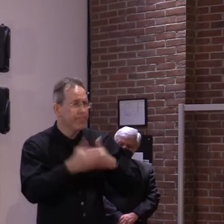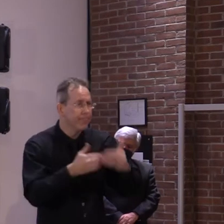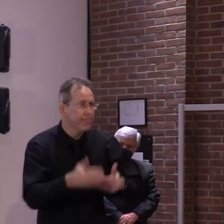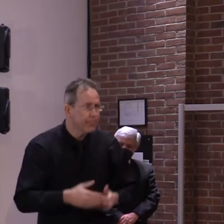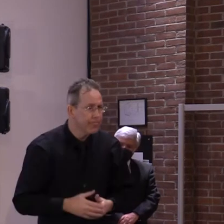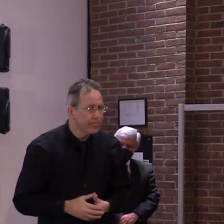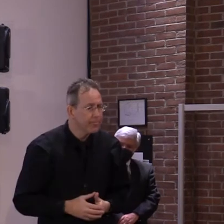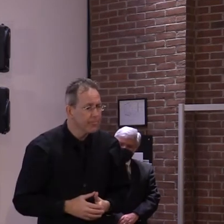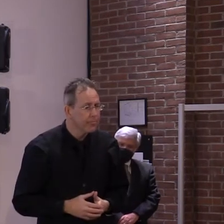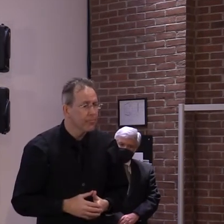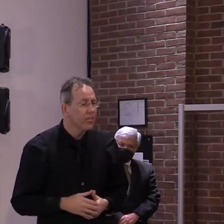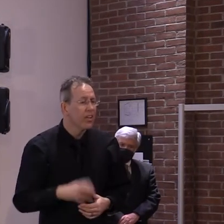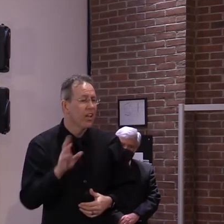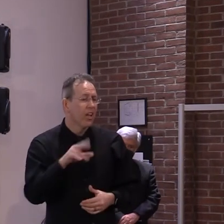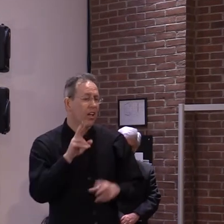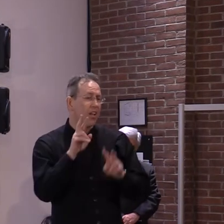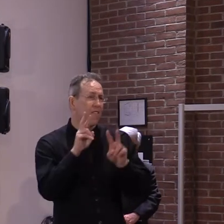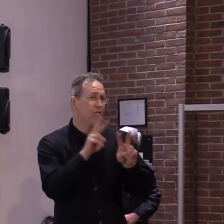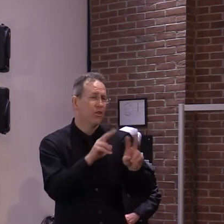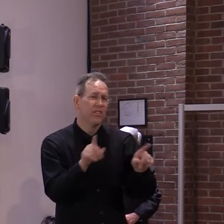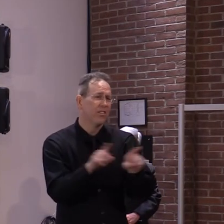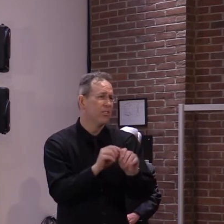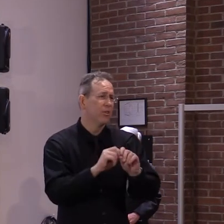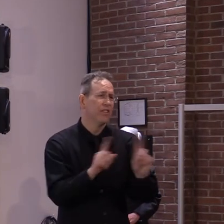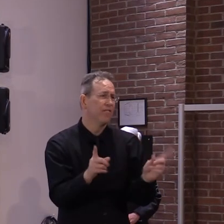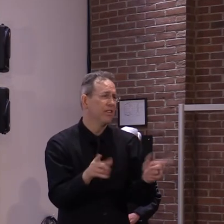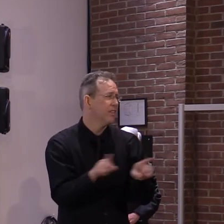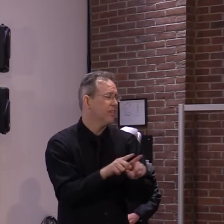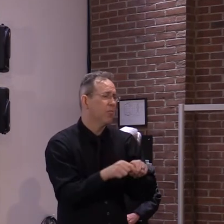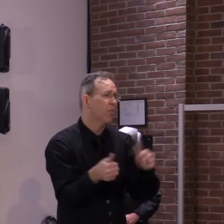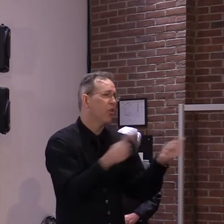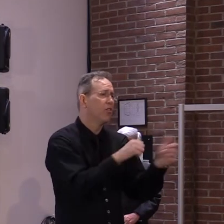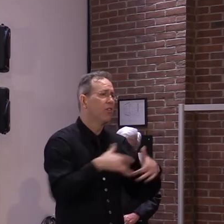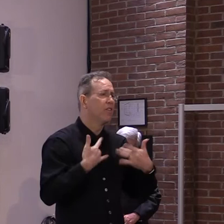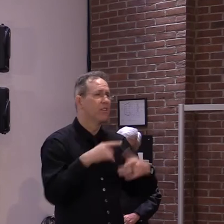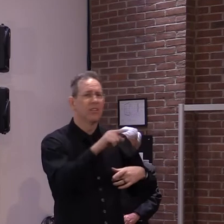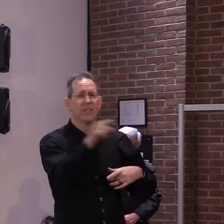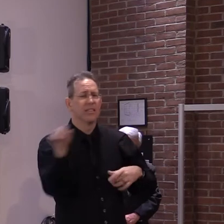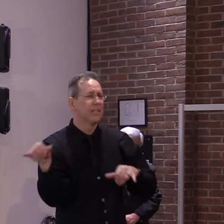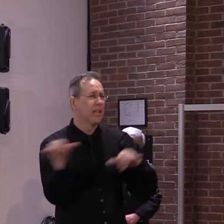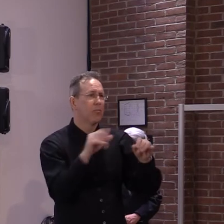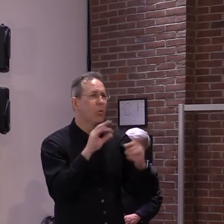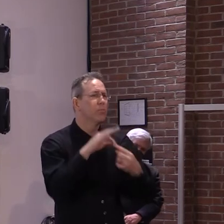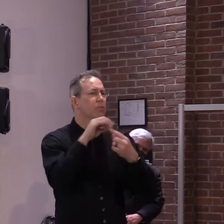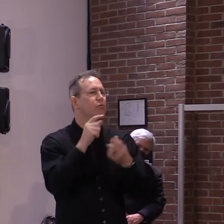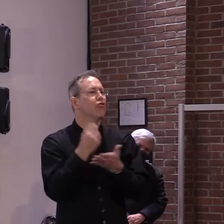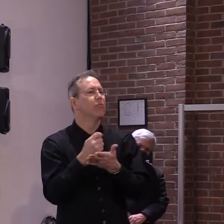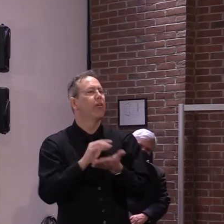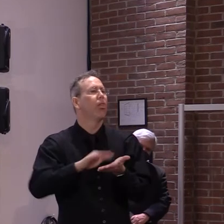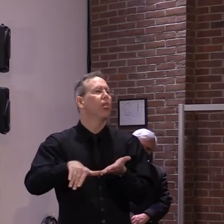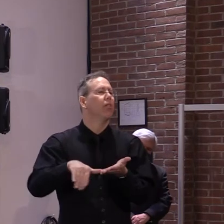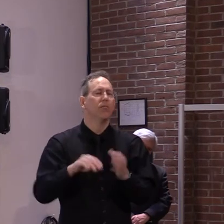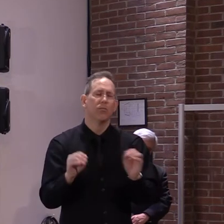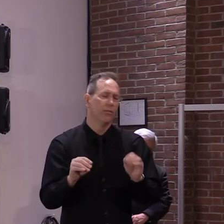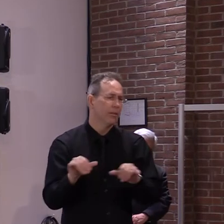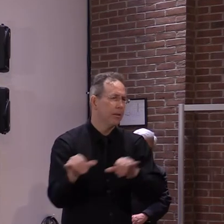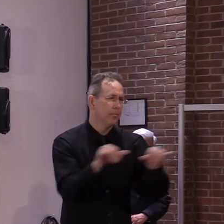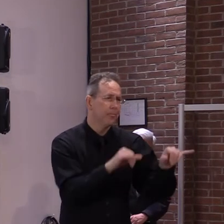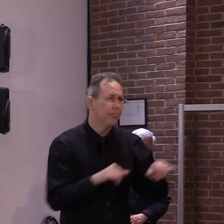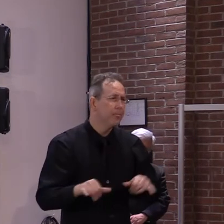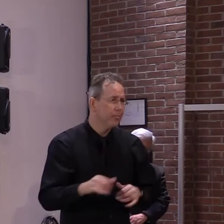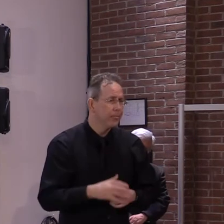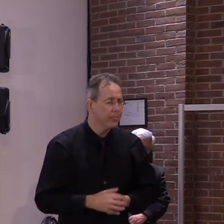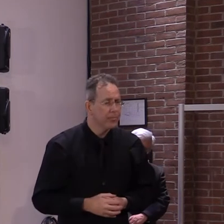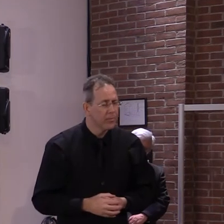okay thank you thank you governor and look forward to getting that list without uh outbreak thank you for your time